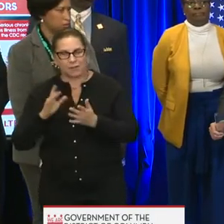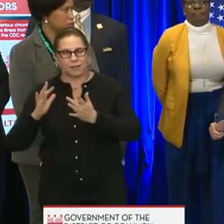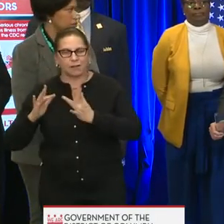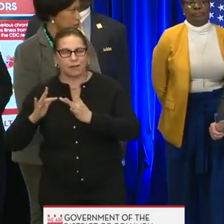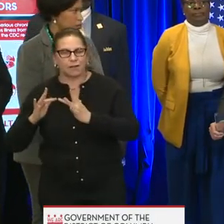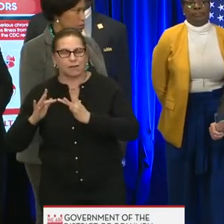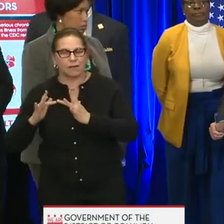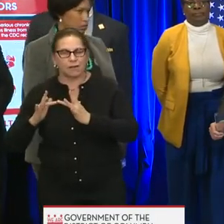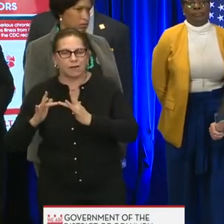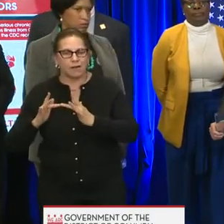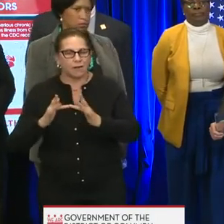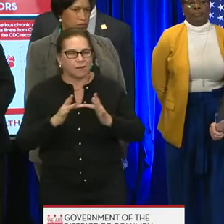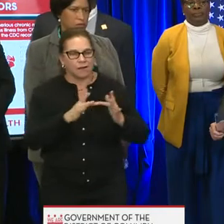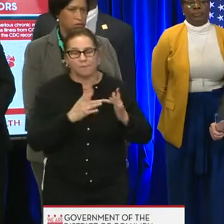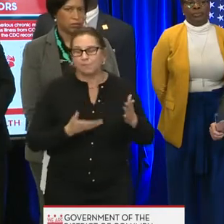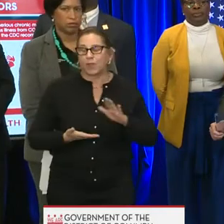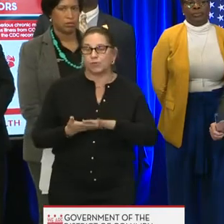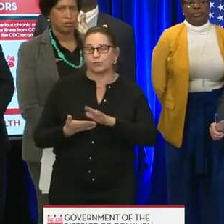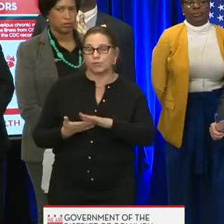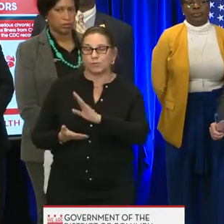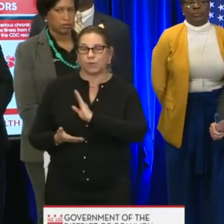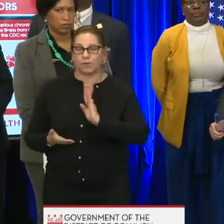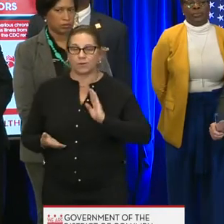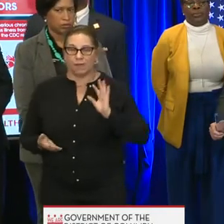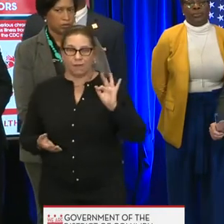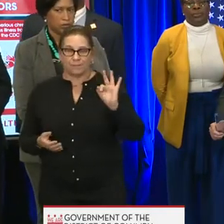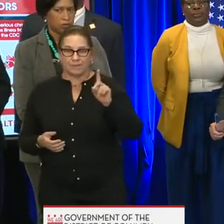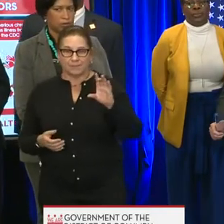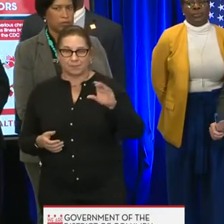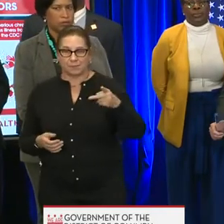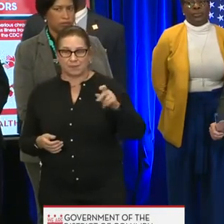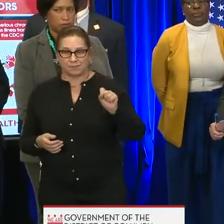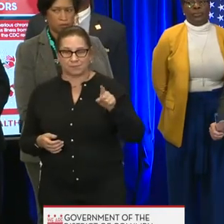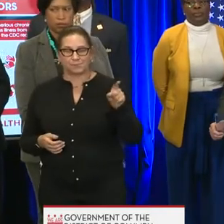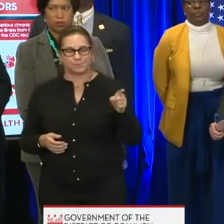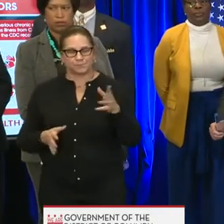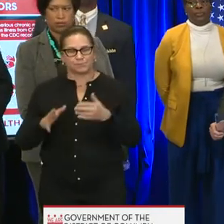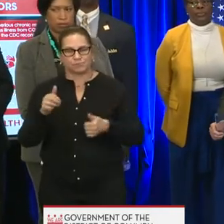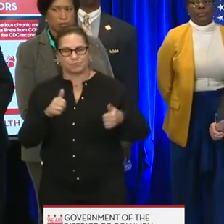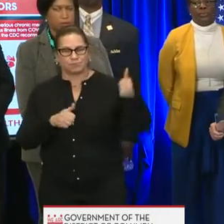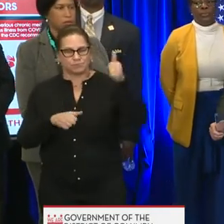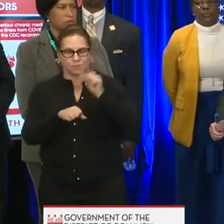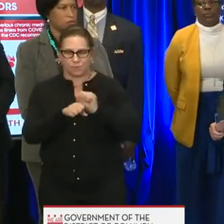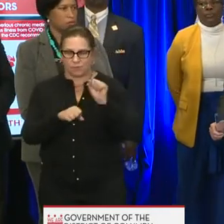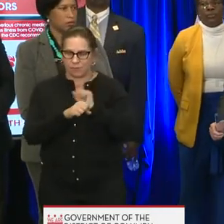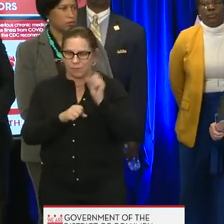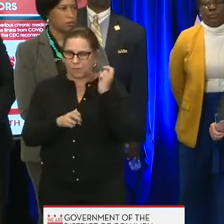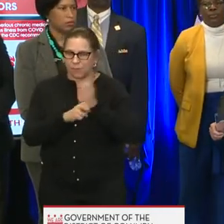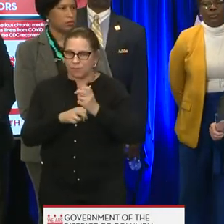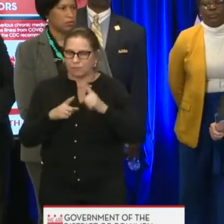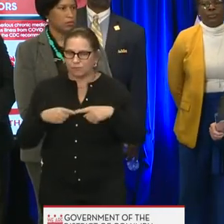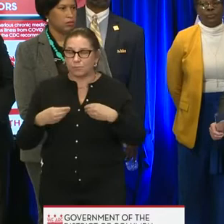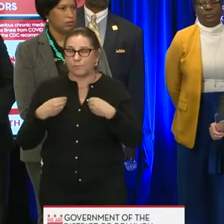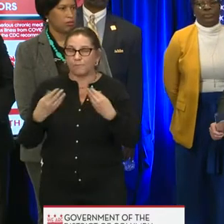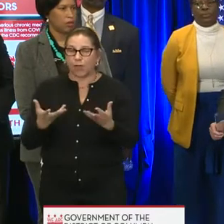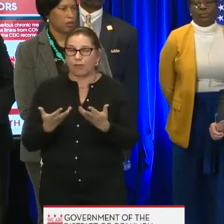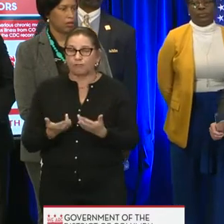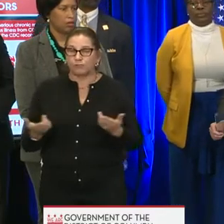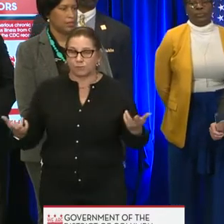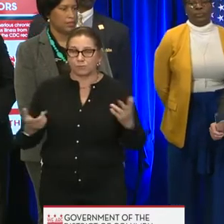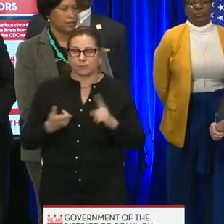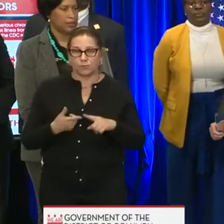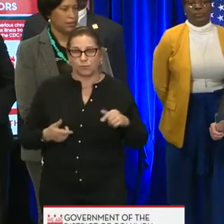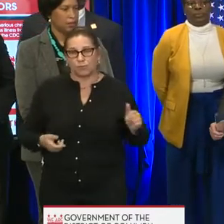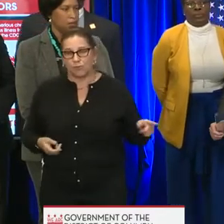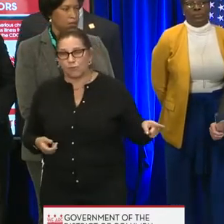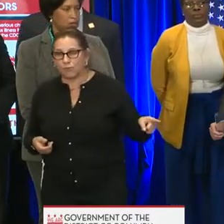the DCPS Central Administration, are working now tirelessly to provide resources to schools to ensure that their distance